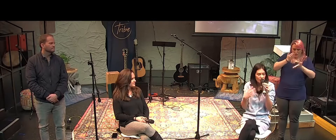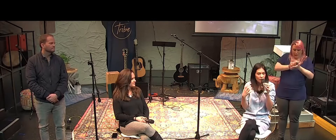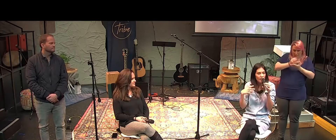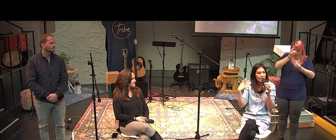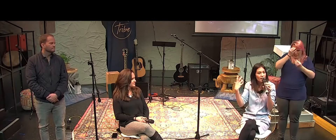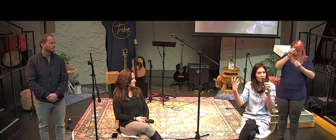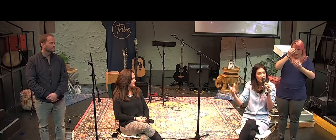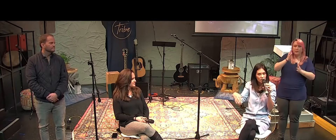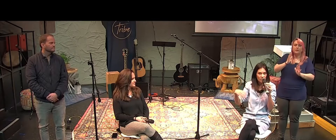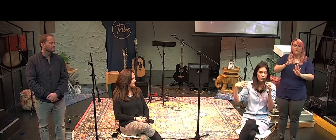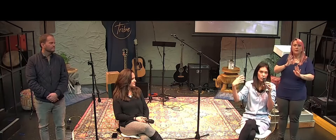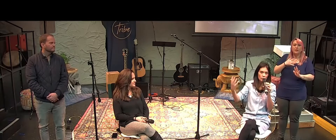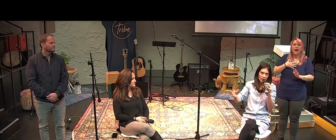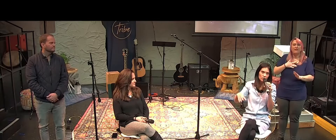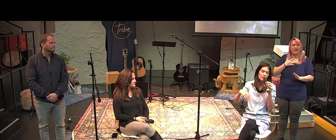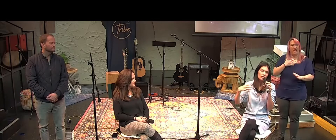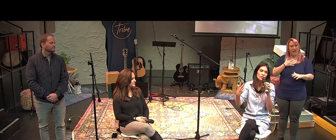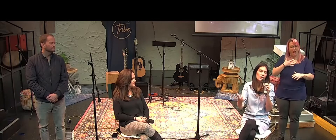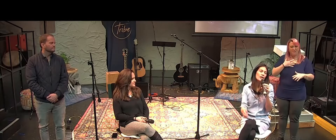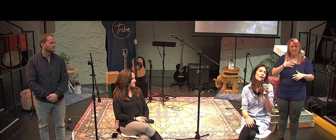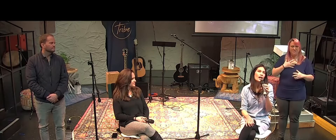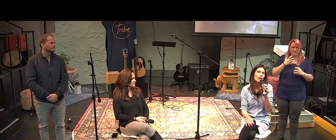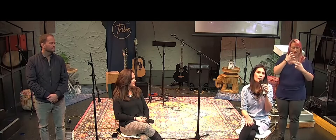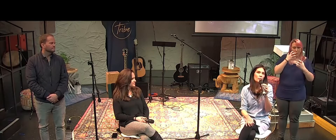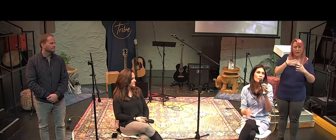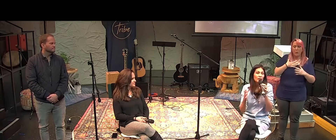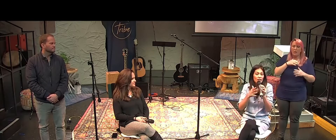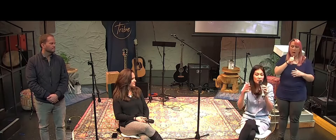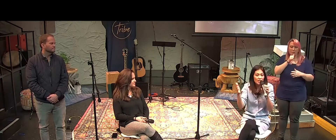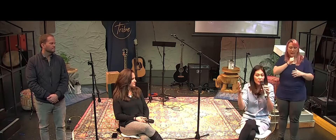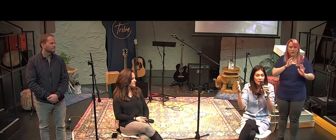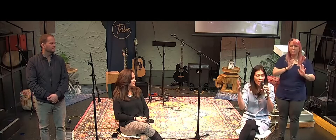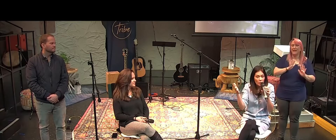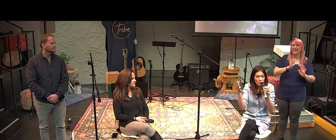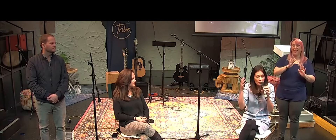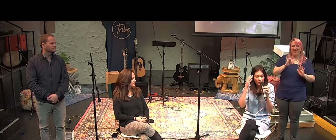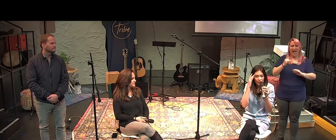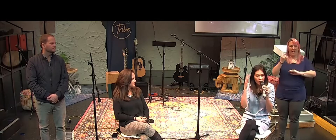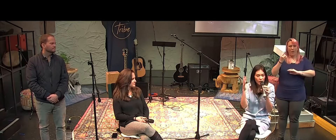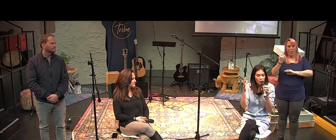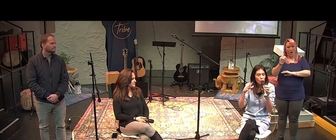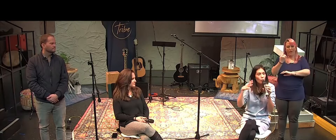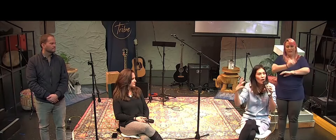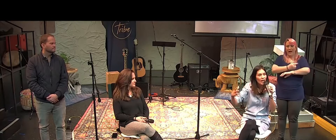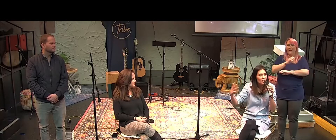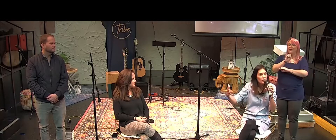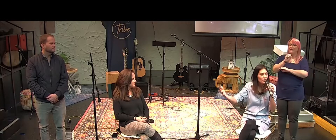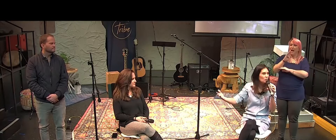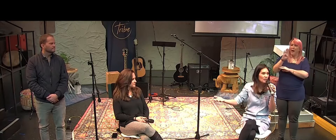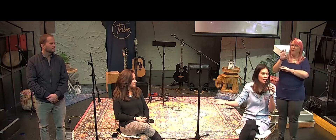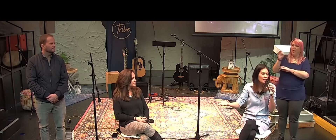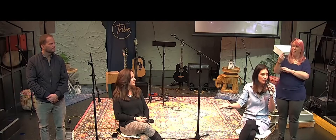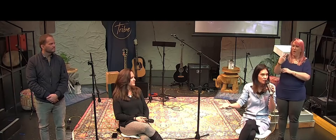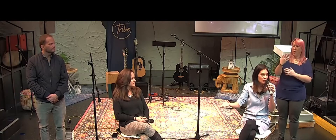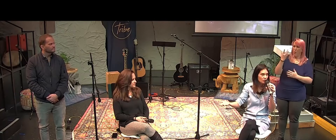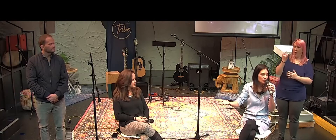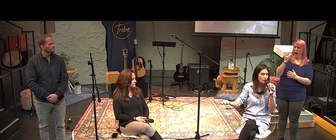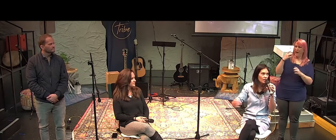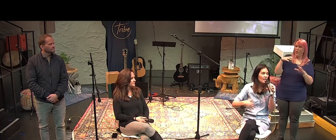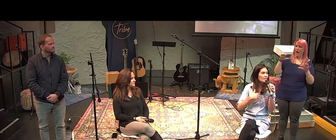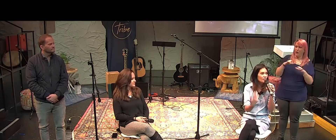I feel like I get agitated or impatient. But this day really helps me to like, okay, why do I do the things that